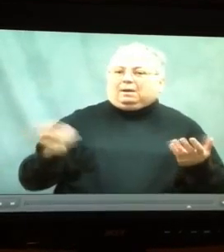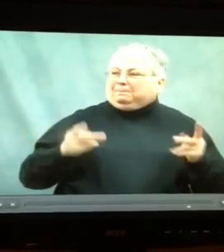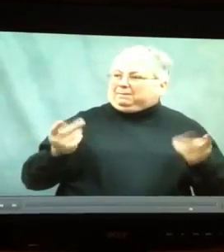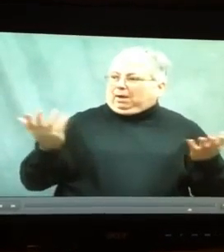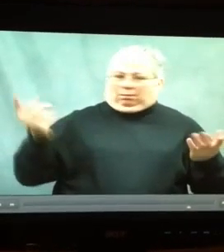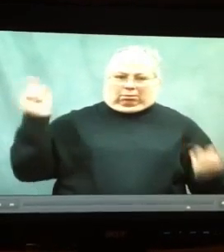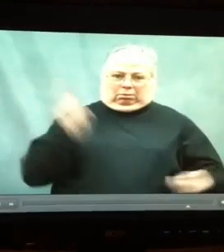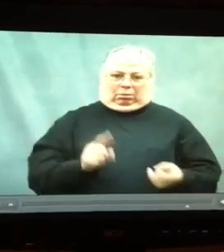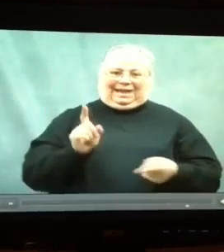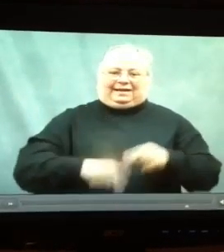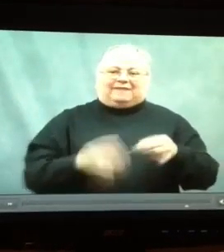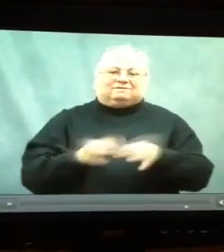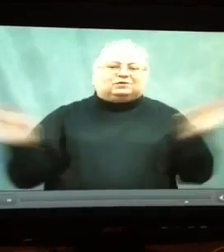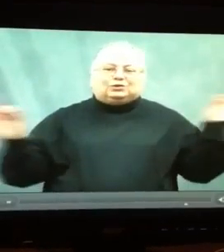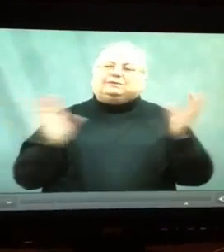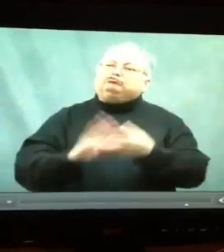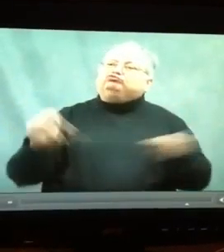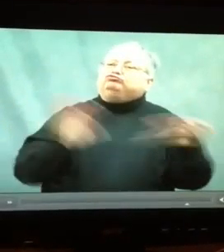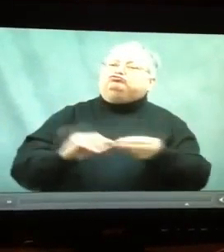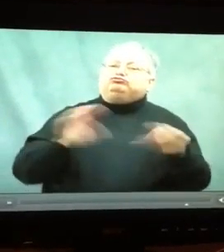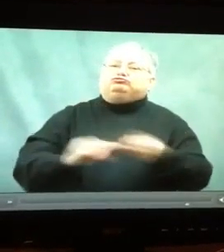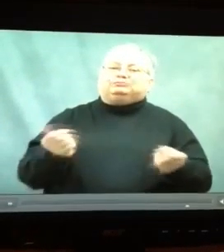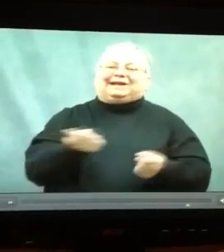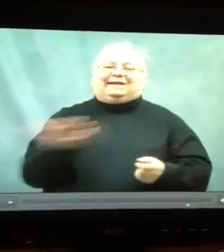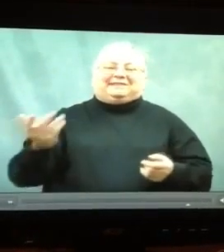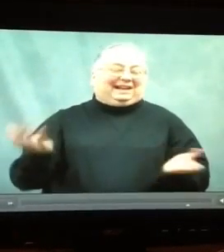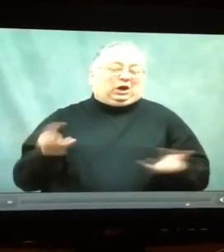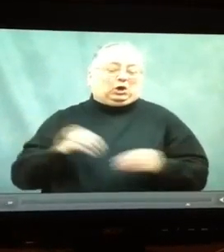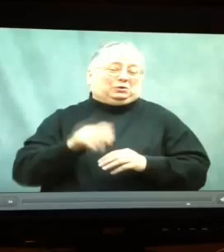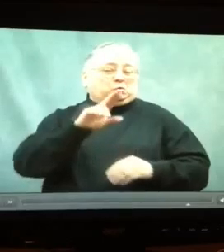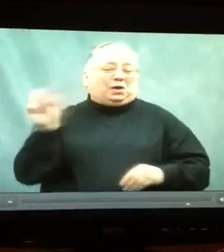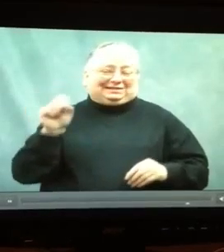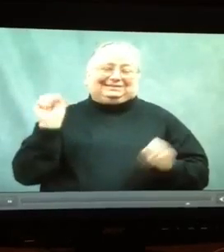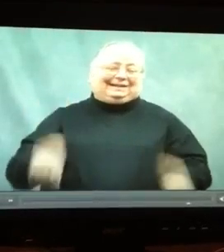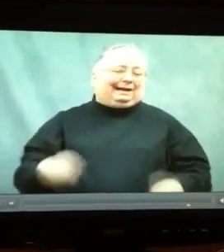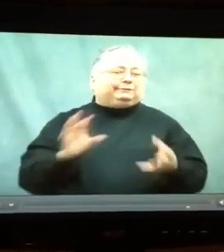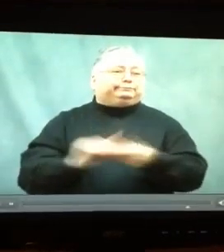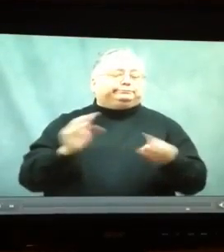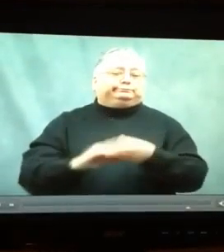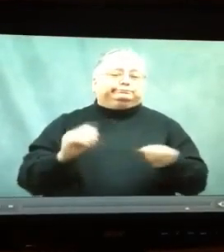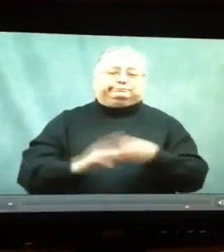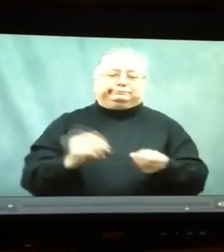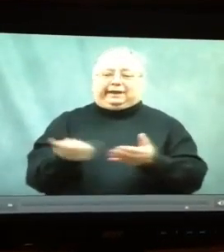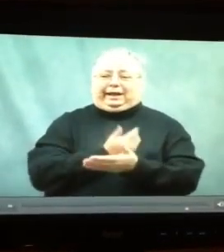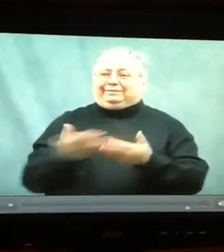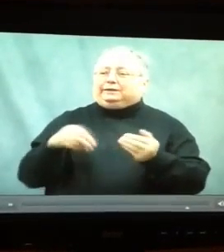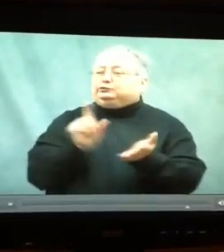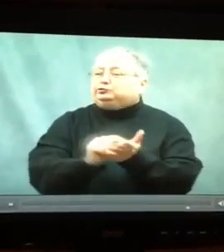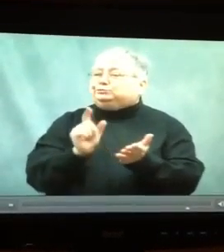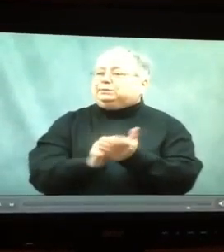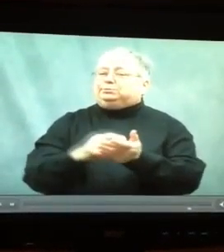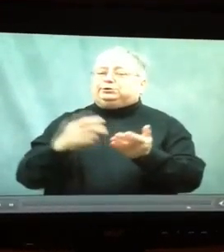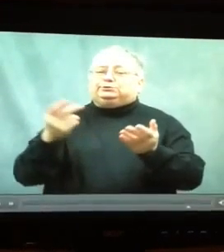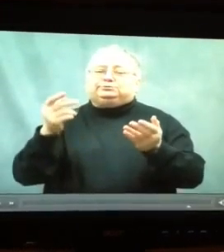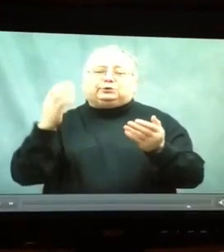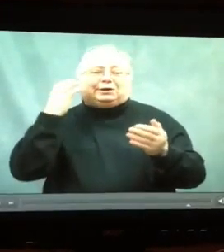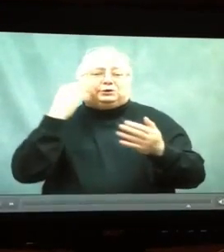regards to this law potentially being passed. They're worried about all of these crazy things that could potentially happen to the internet.